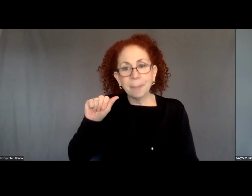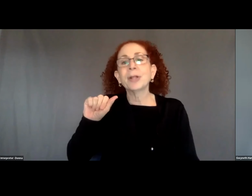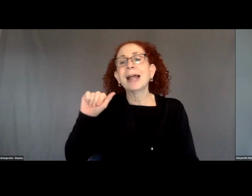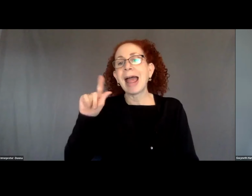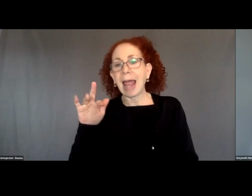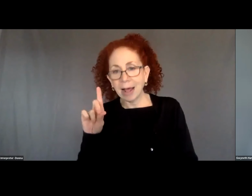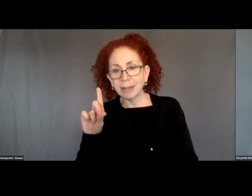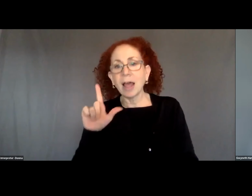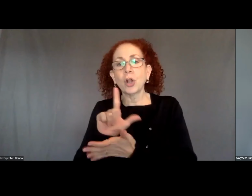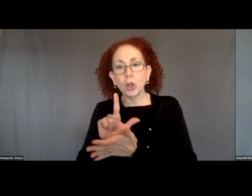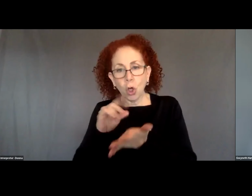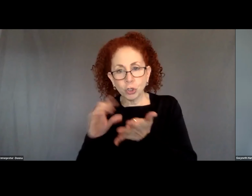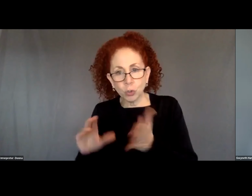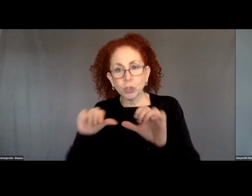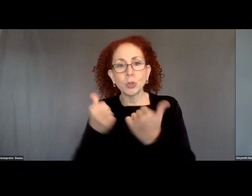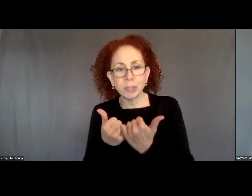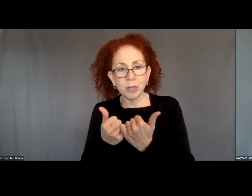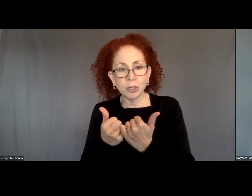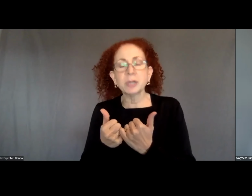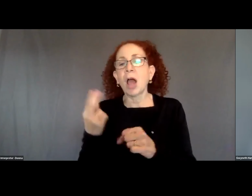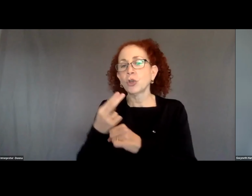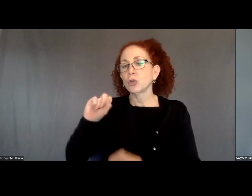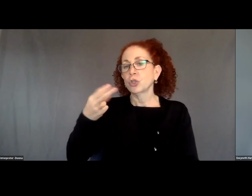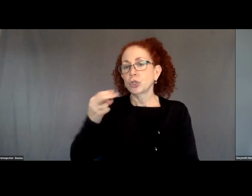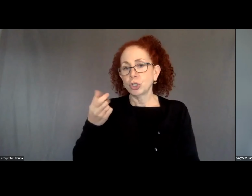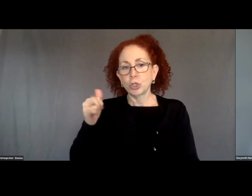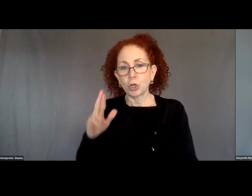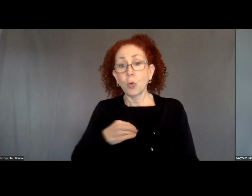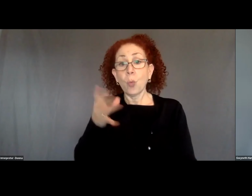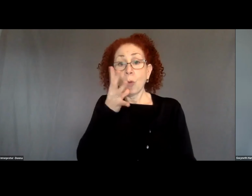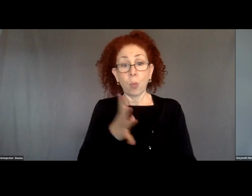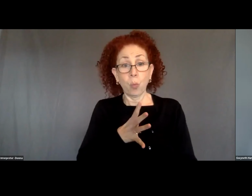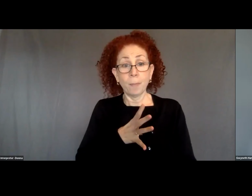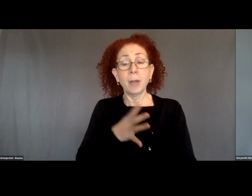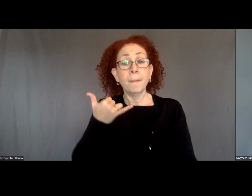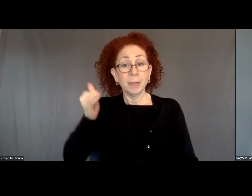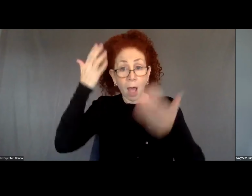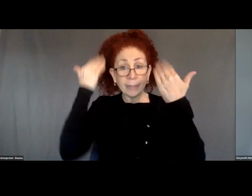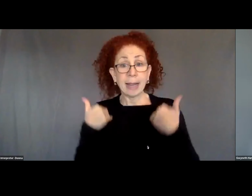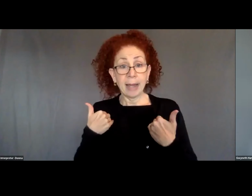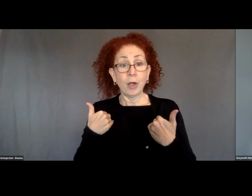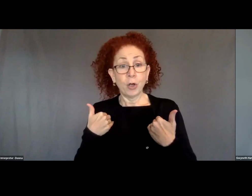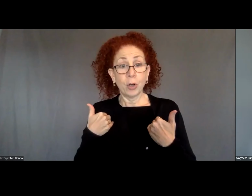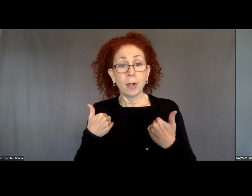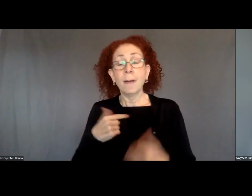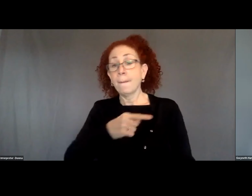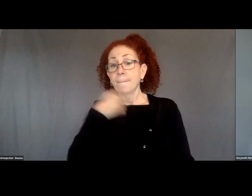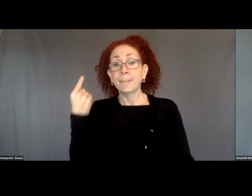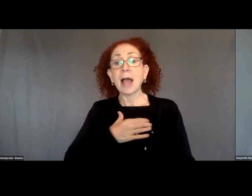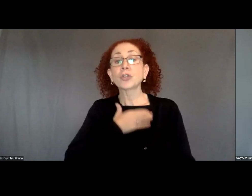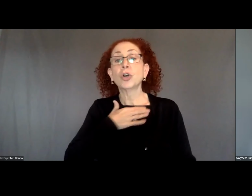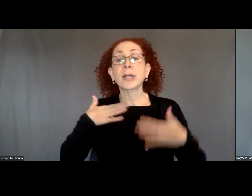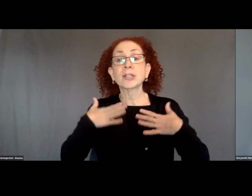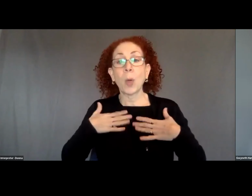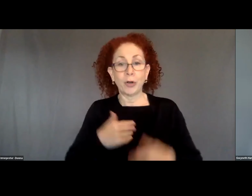Students Association. My pronouns are she, her. I'm a white woman with blonde hair, and I'm wearing a black turtleneck